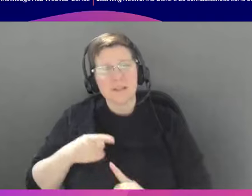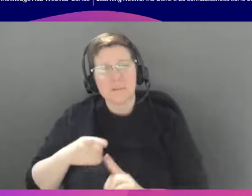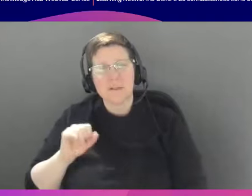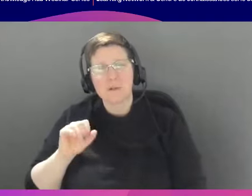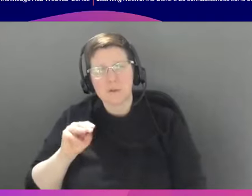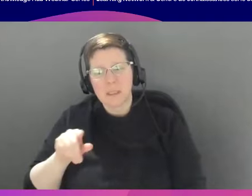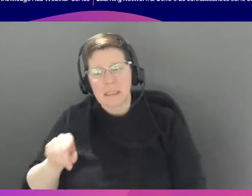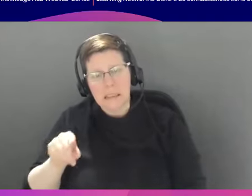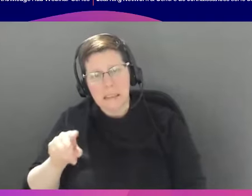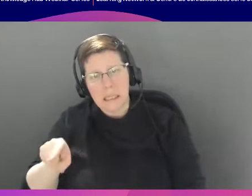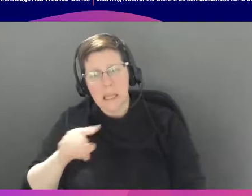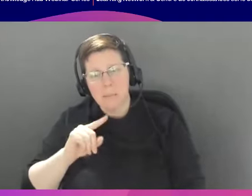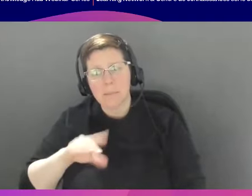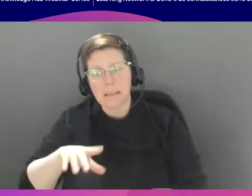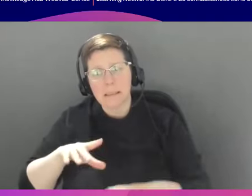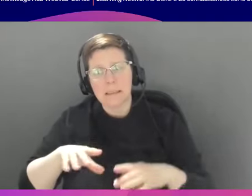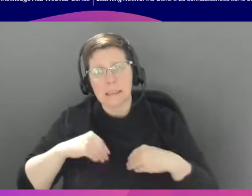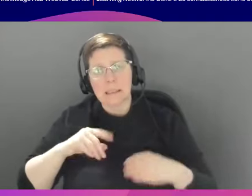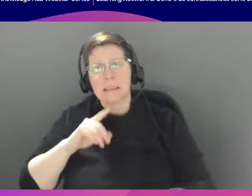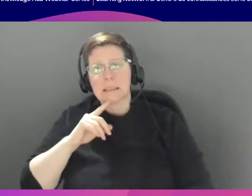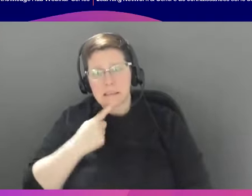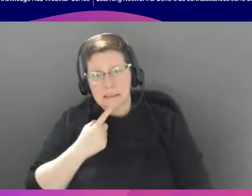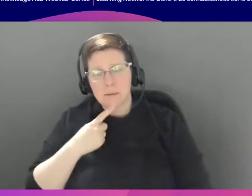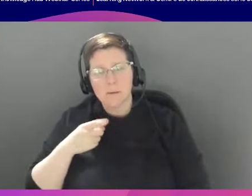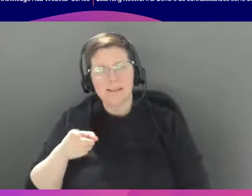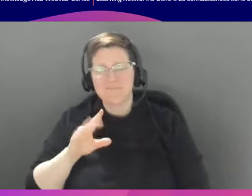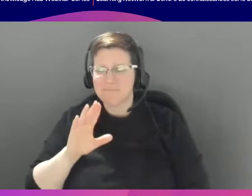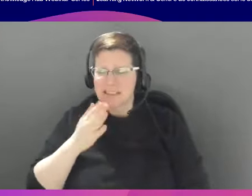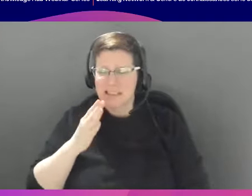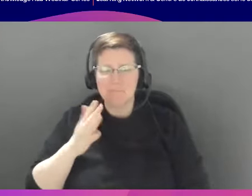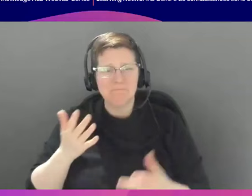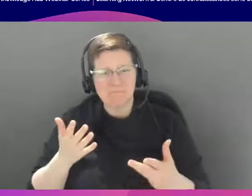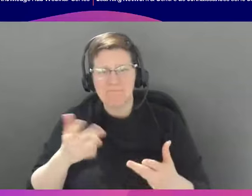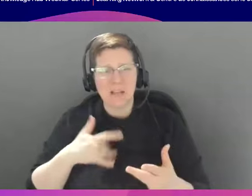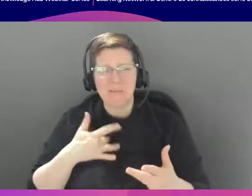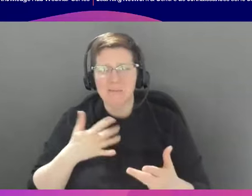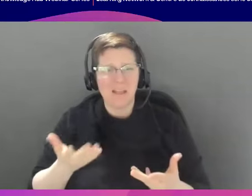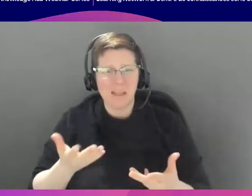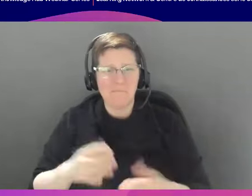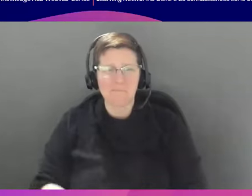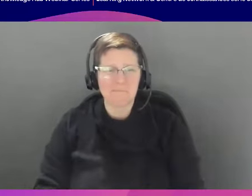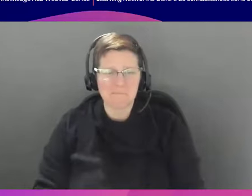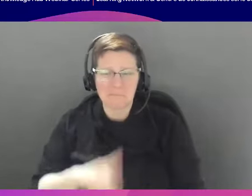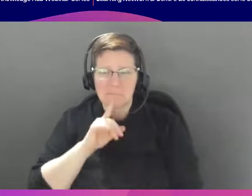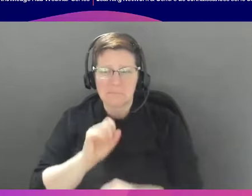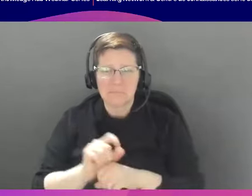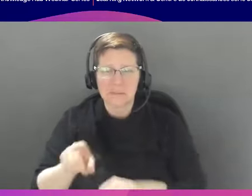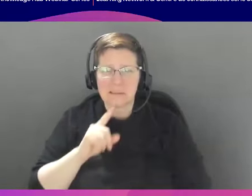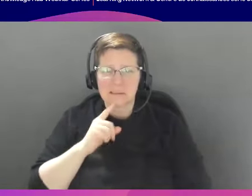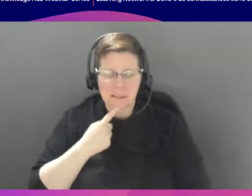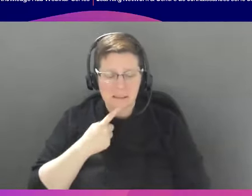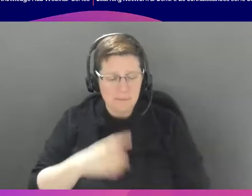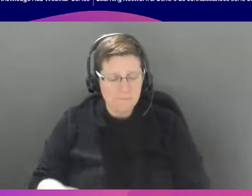issues seriously, which I'm not sure if they always kind of are when they talk about them.